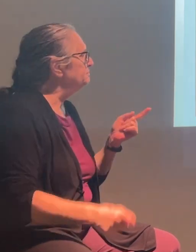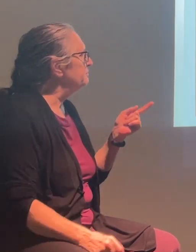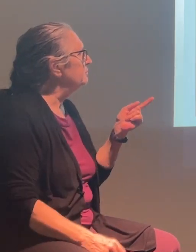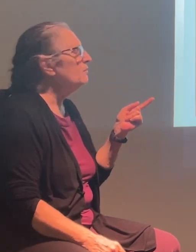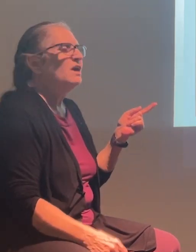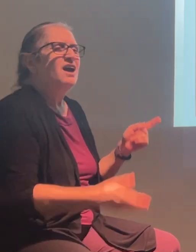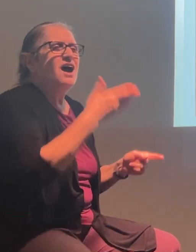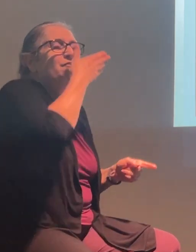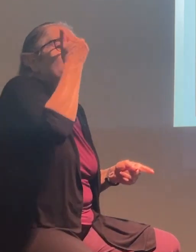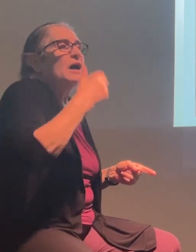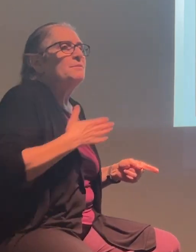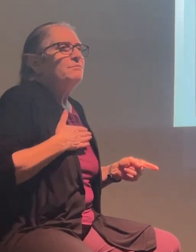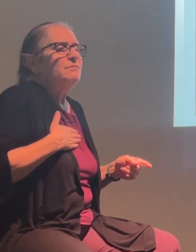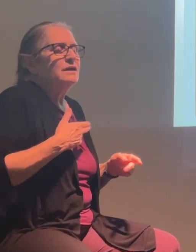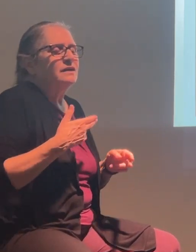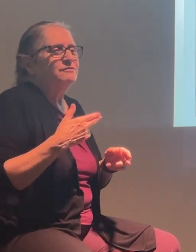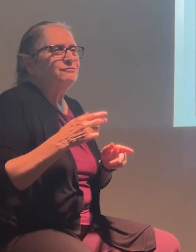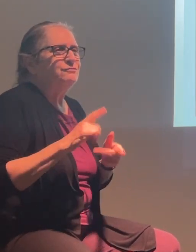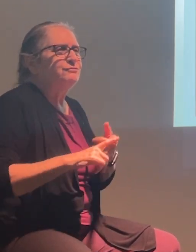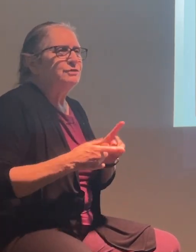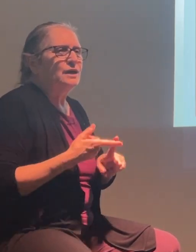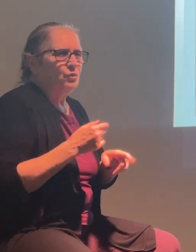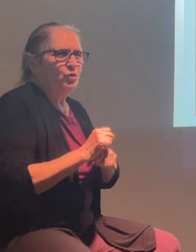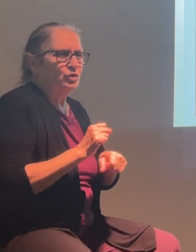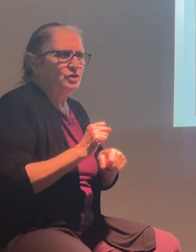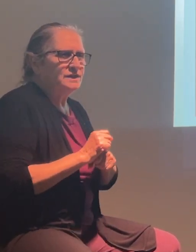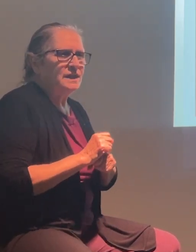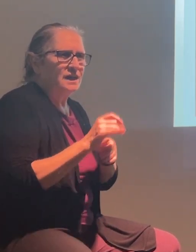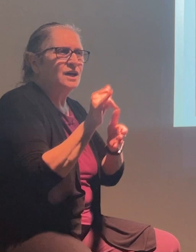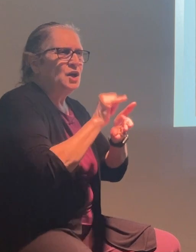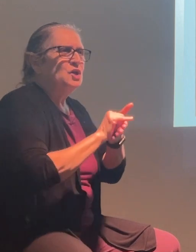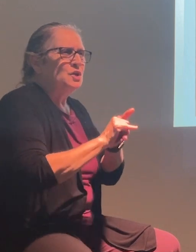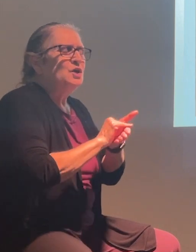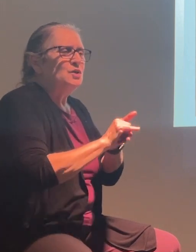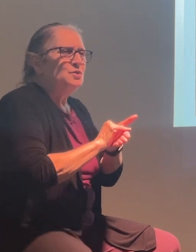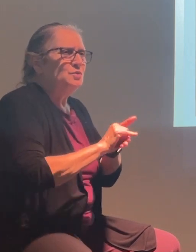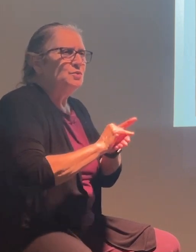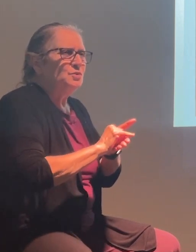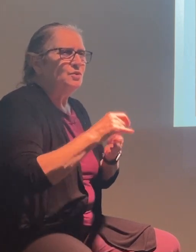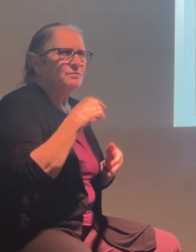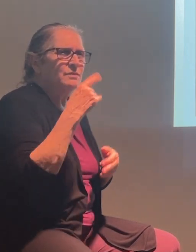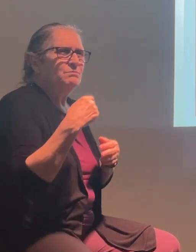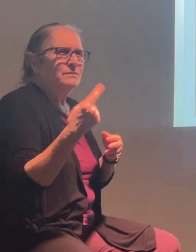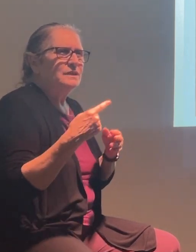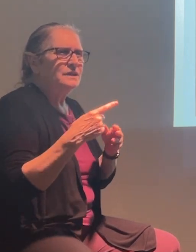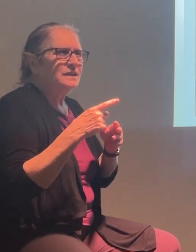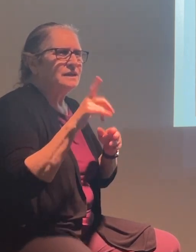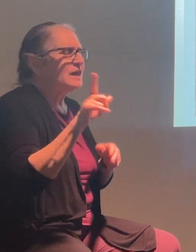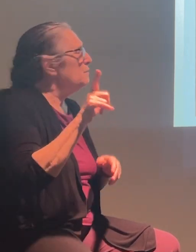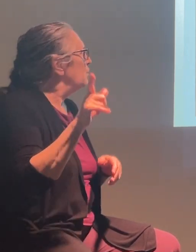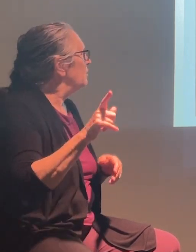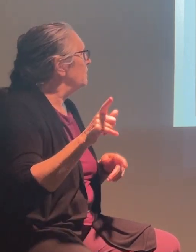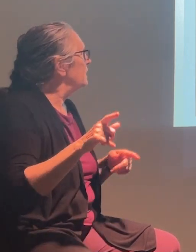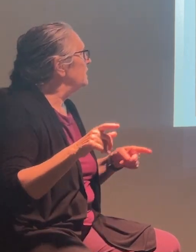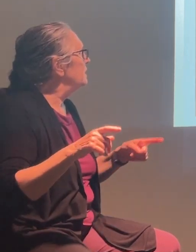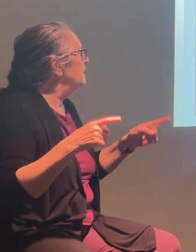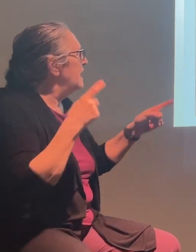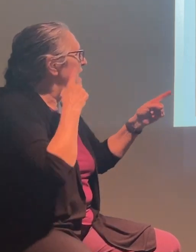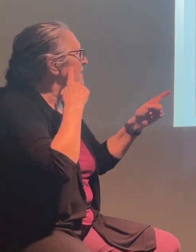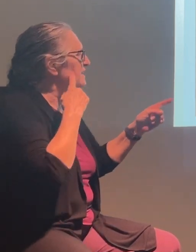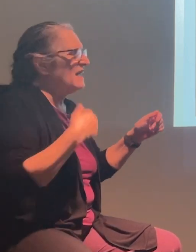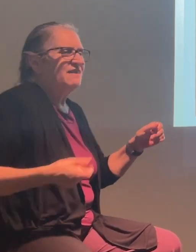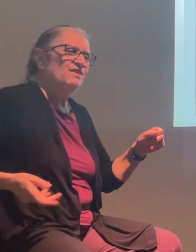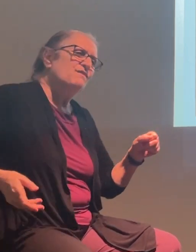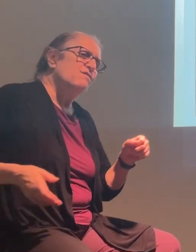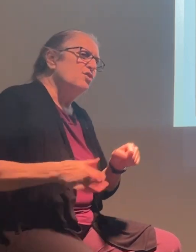a friend of mine who works at the New York Public Library, you know, on Fifth Avenue between 40 and 42. I think they have a full run. They definitely have some, but I don't know if the